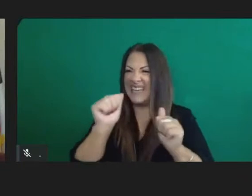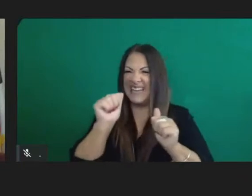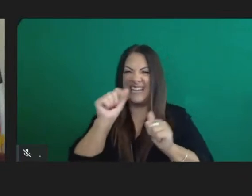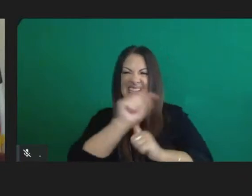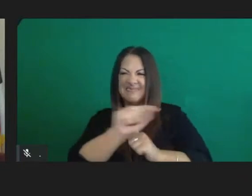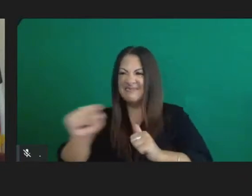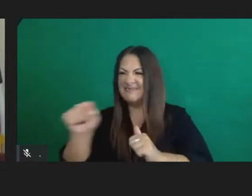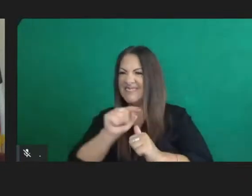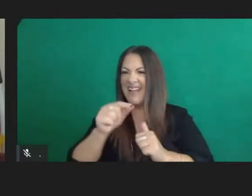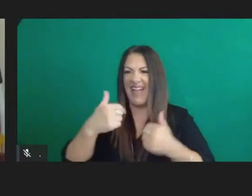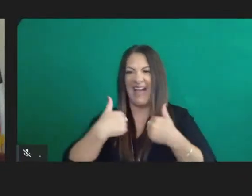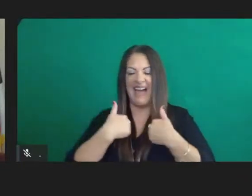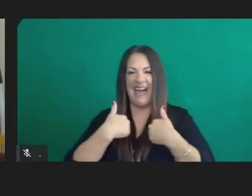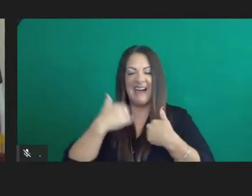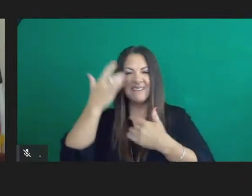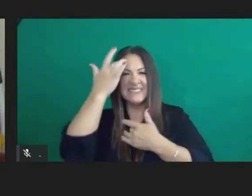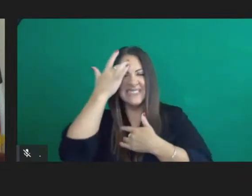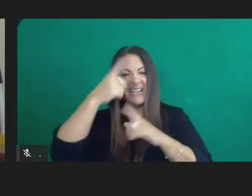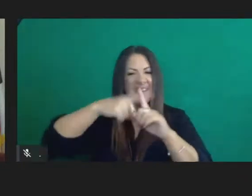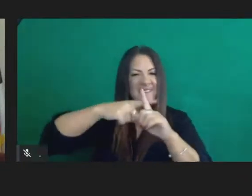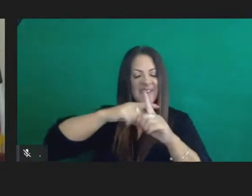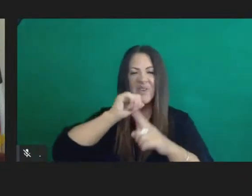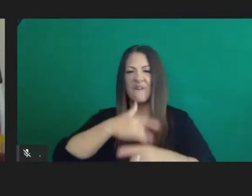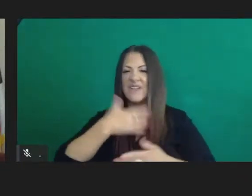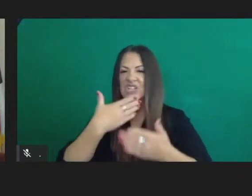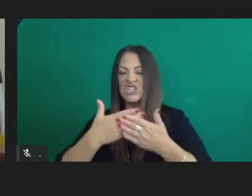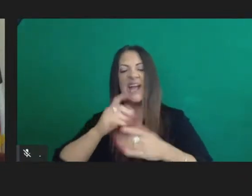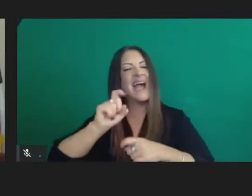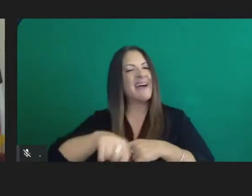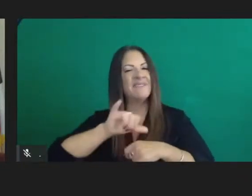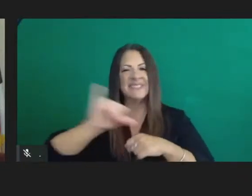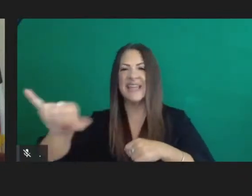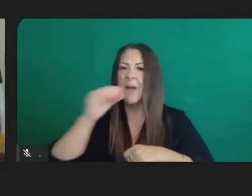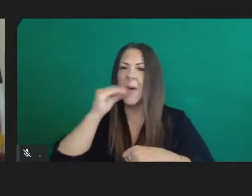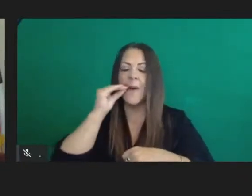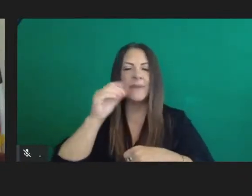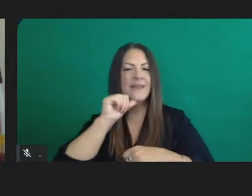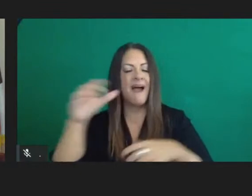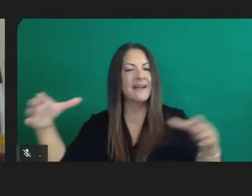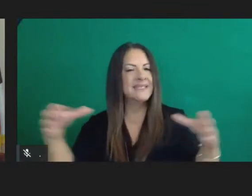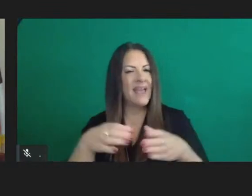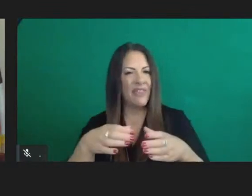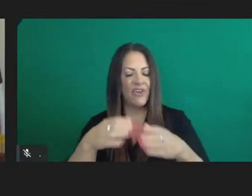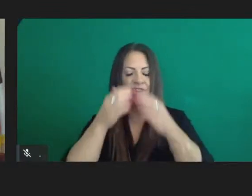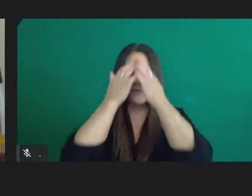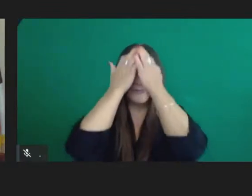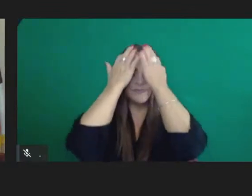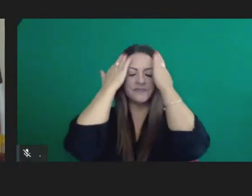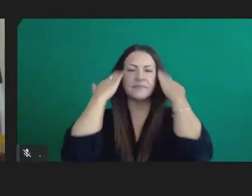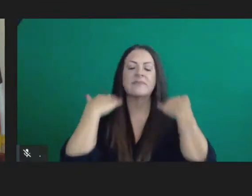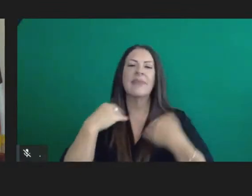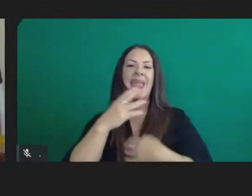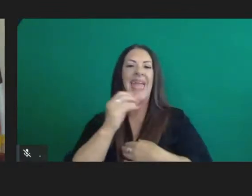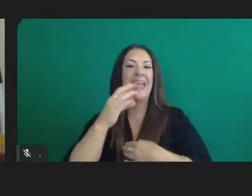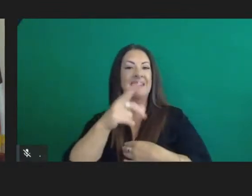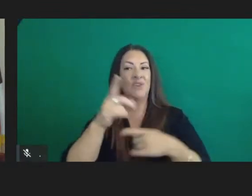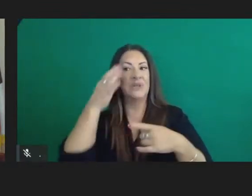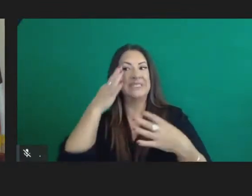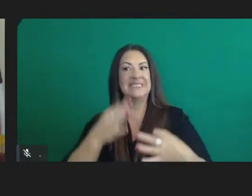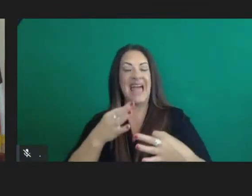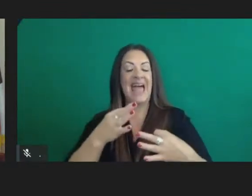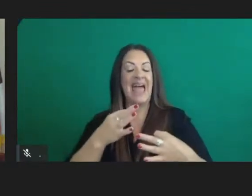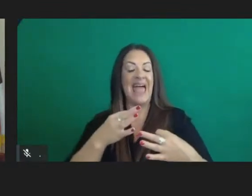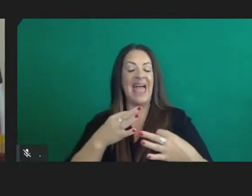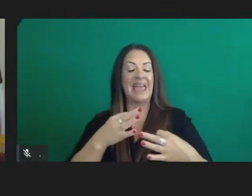or a fever to stay home and avoid it, to make sure that they're short in duration. All of those things are really tips. I